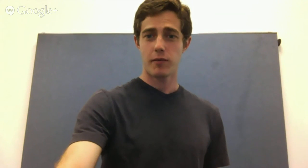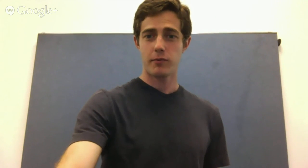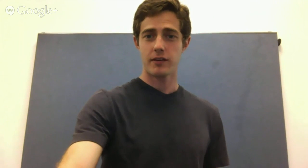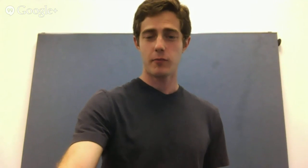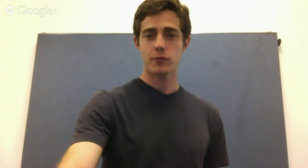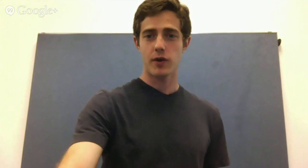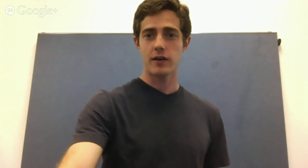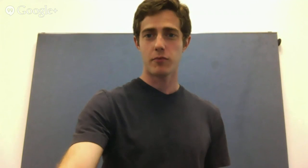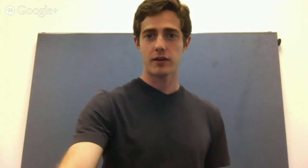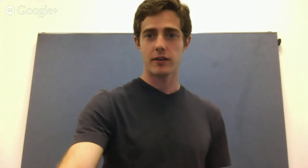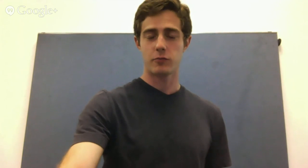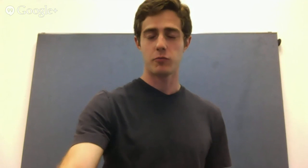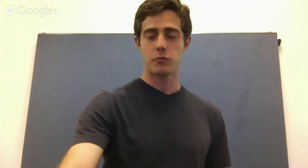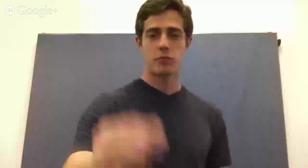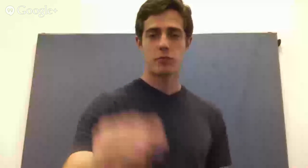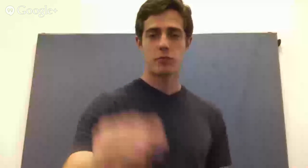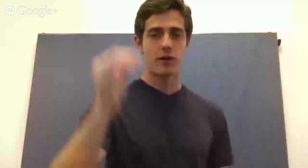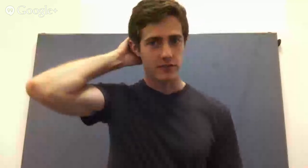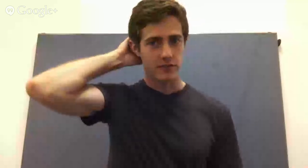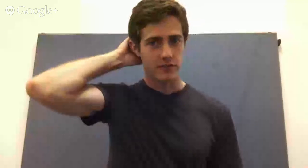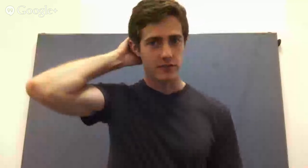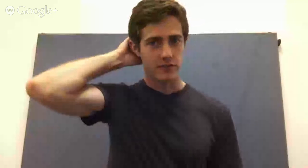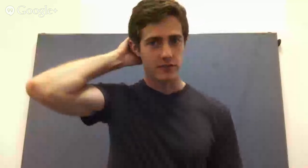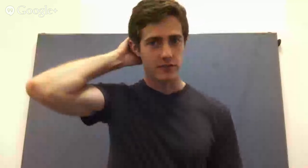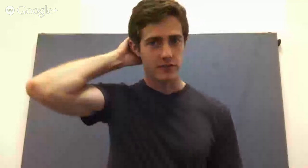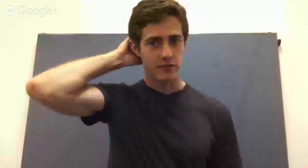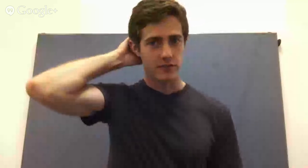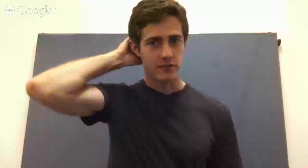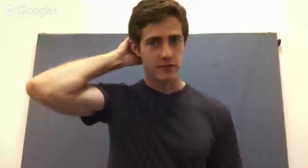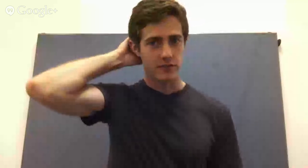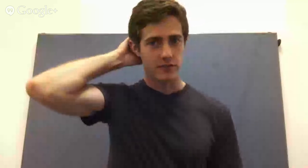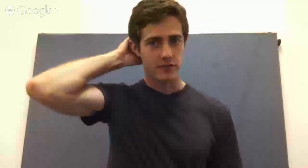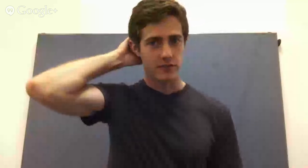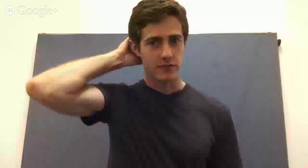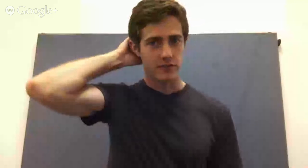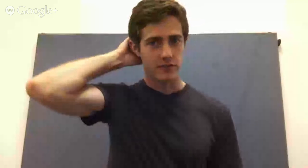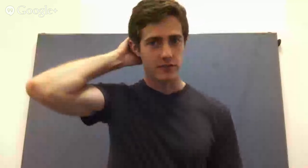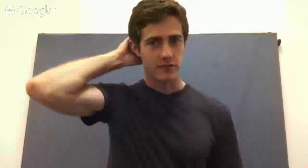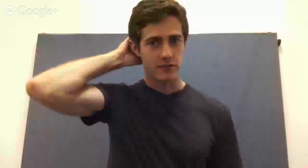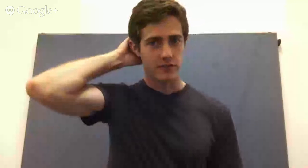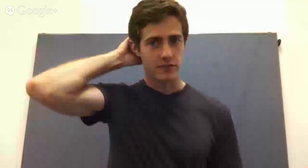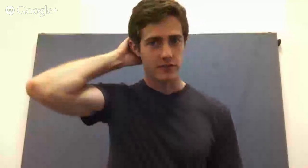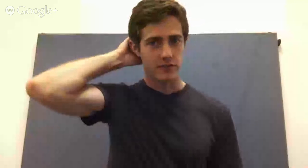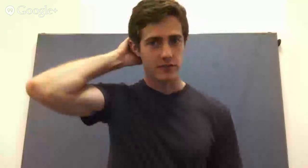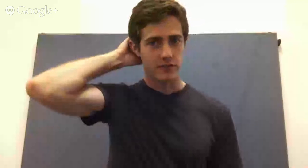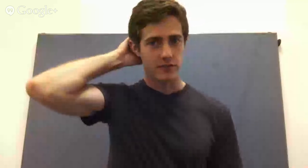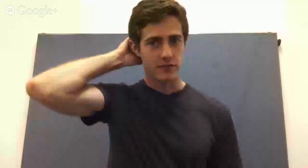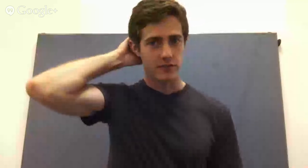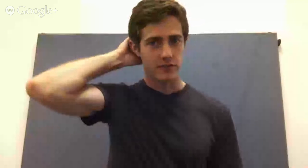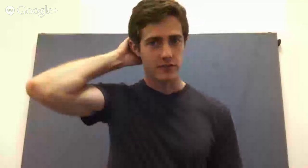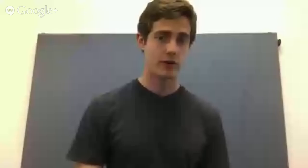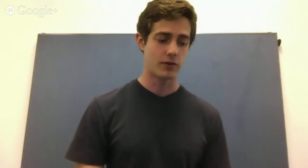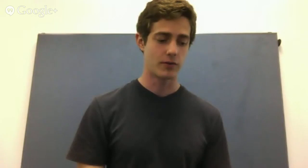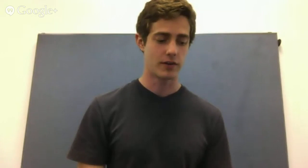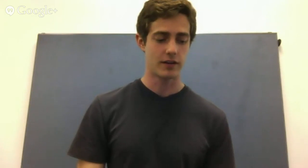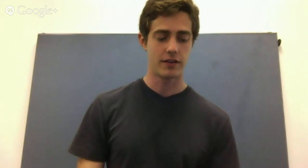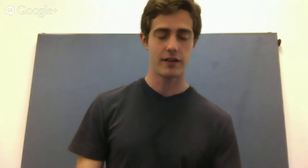I will try to broadcast more practice sessions. You know, we made it through this whole thing and my stream didn't get pulled. So